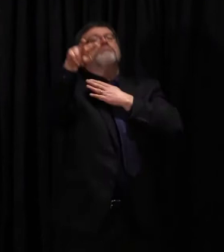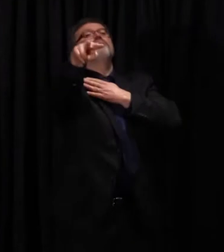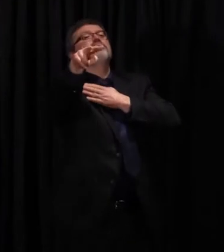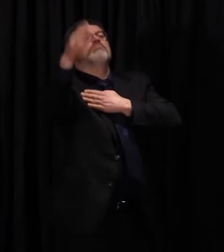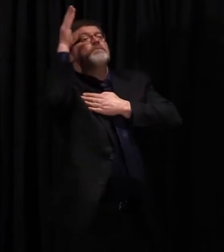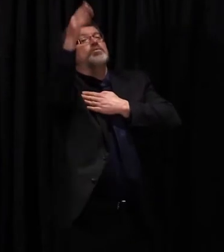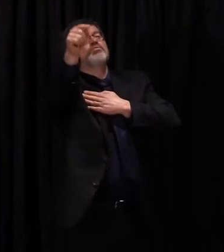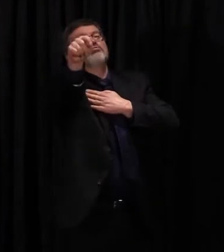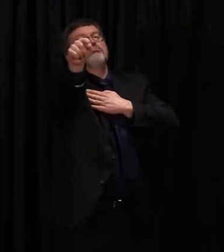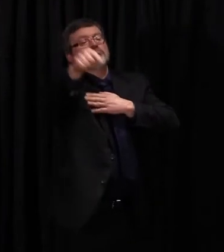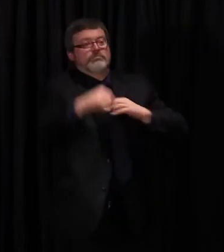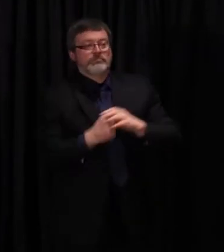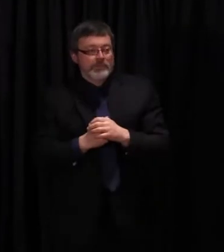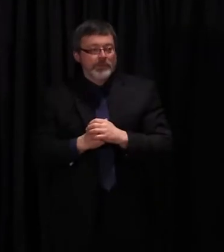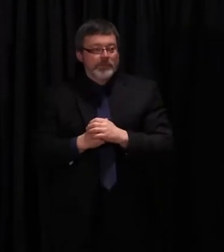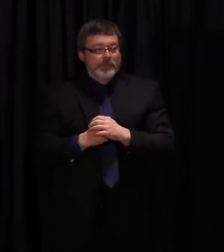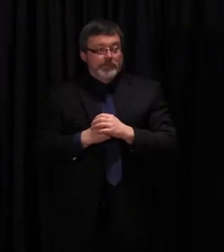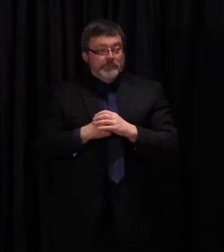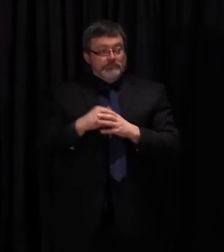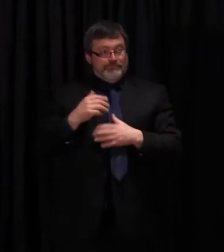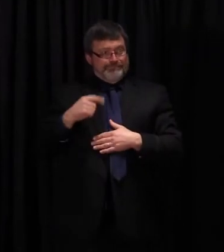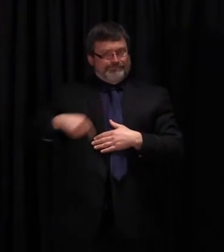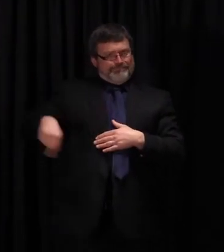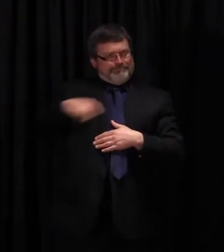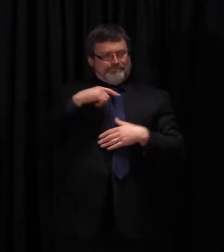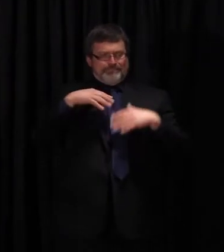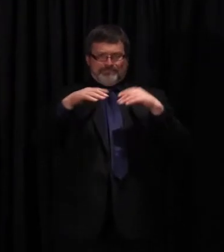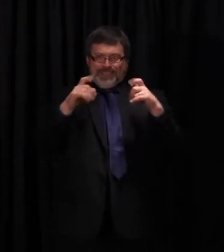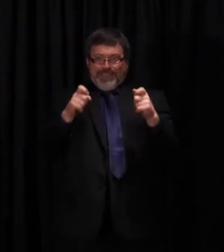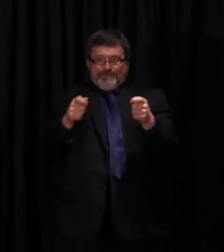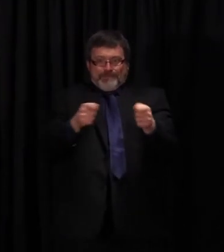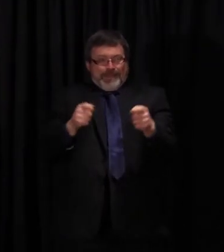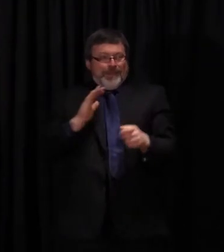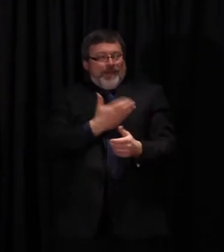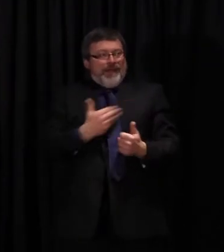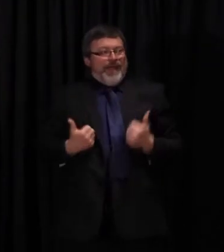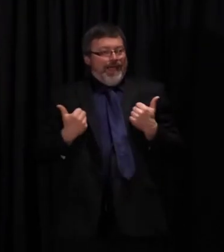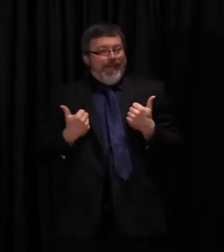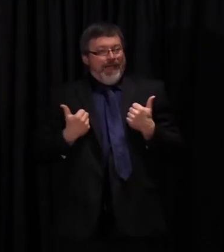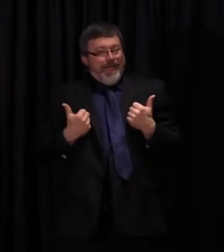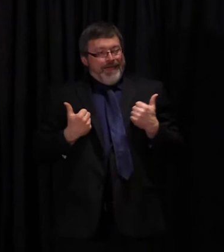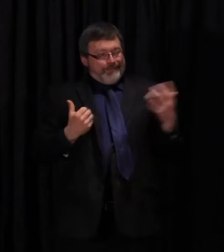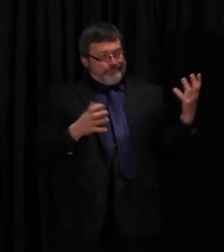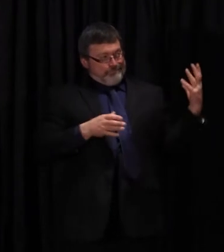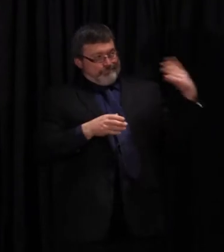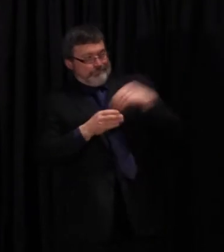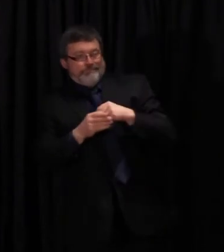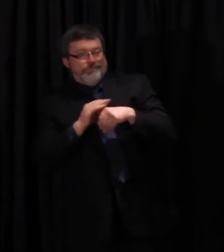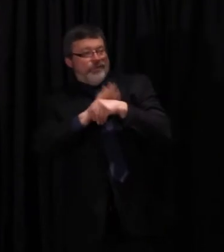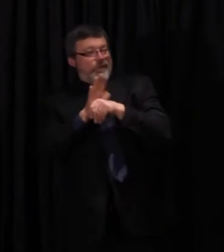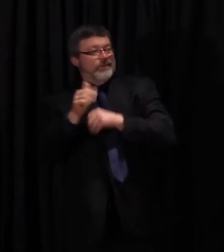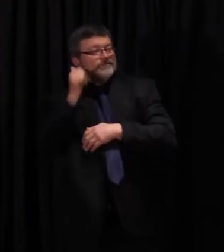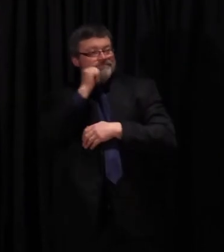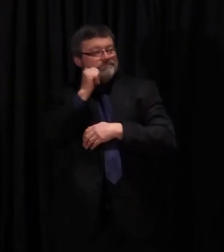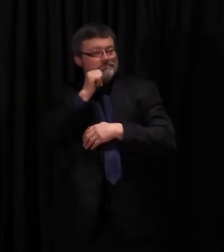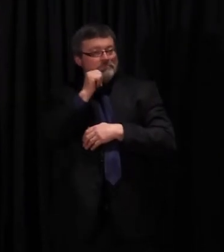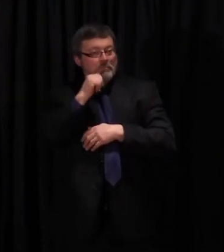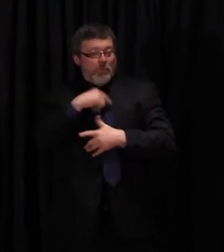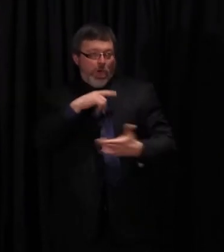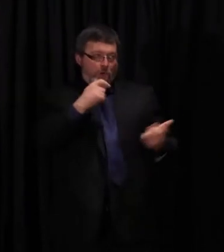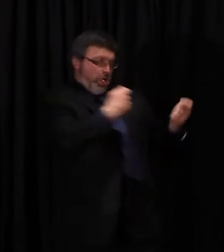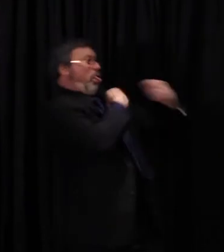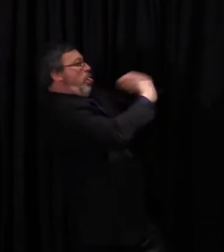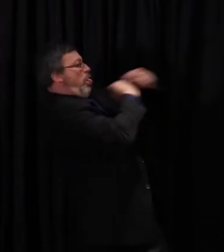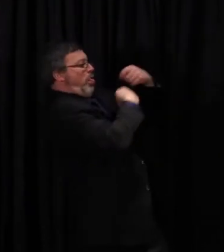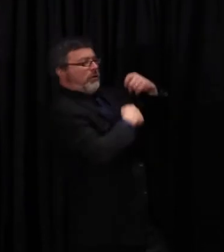because we have to learn to manage life with this virus and can't let it derail us from addressing our most